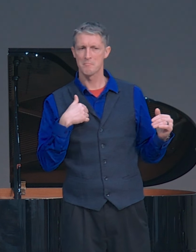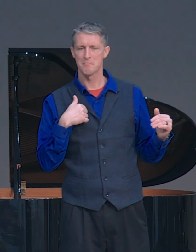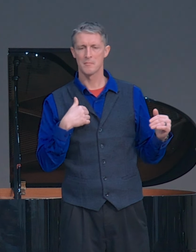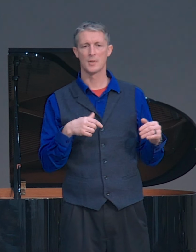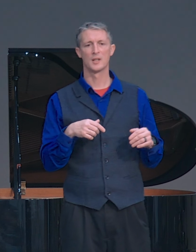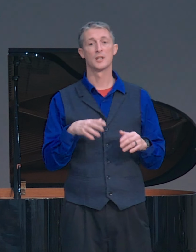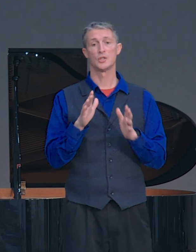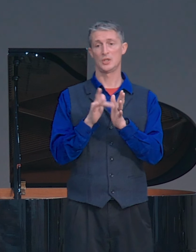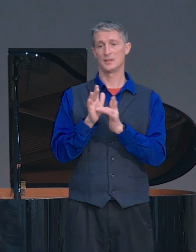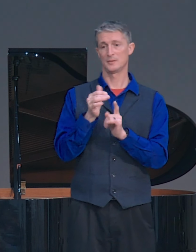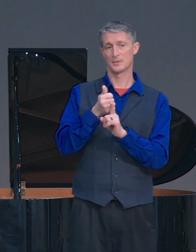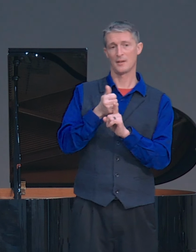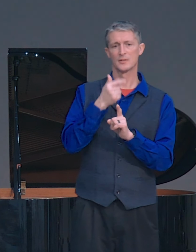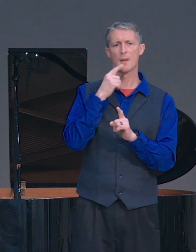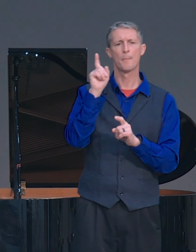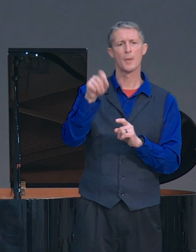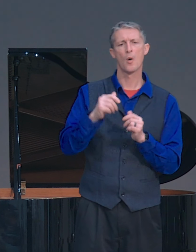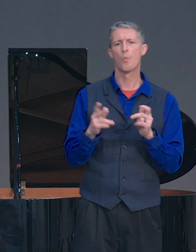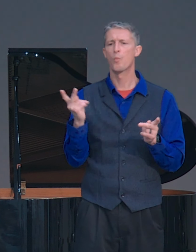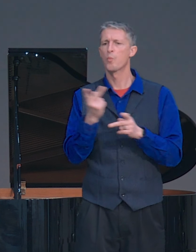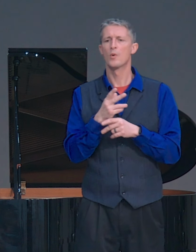Jesus' standards.